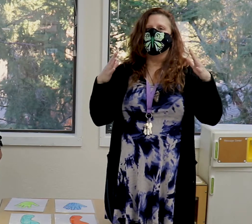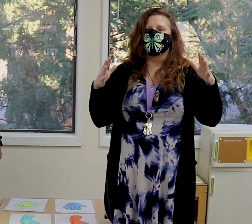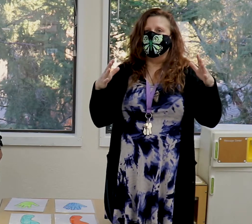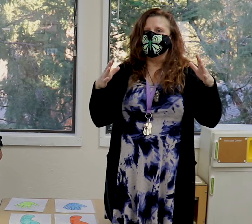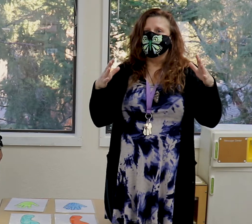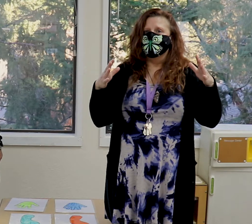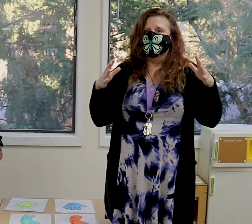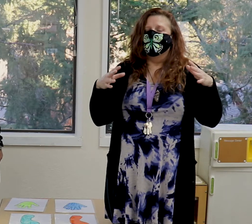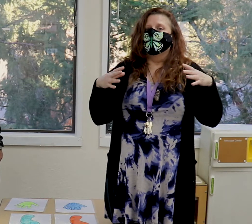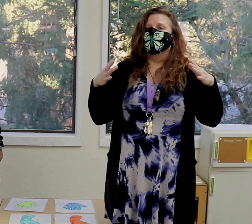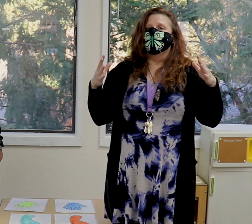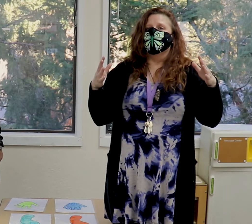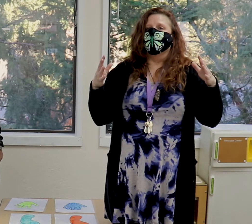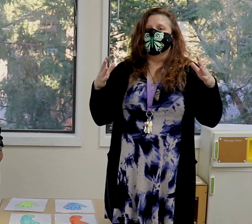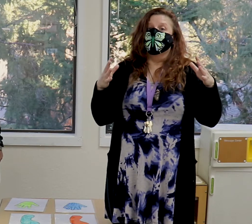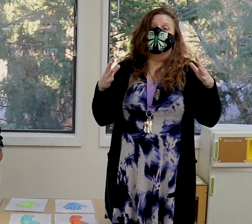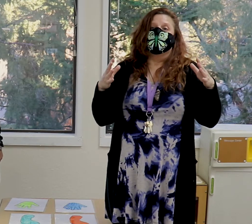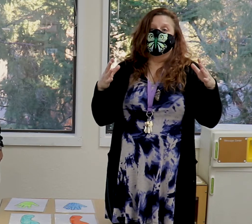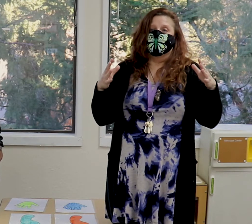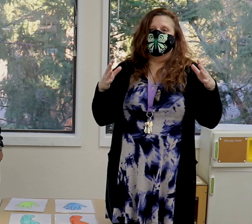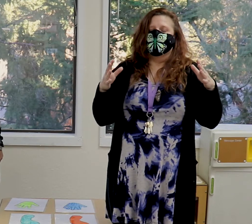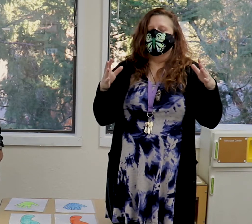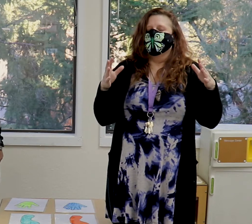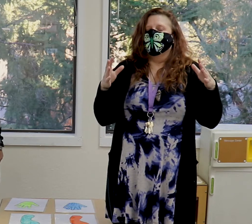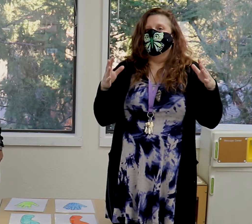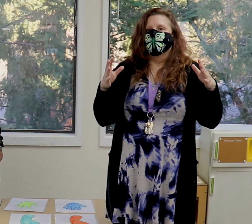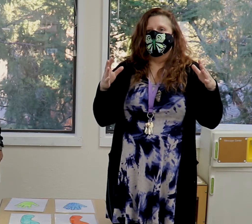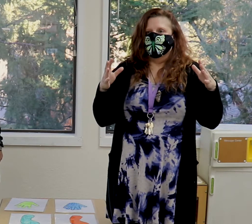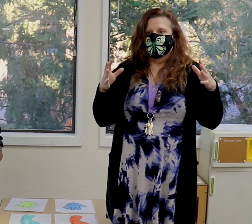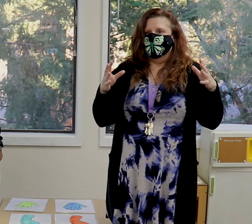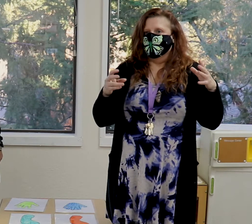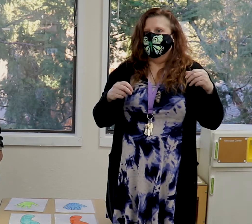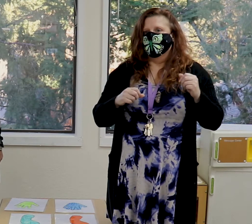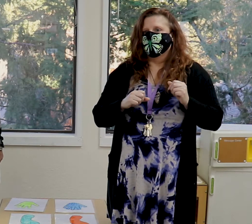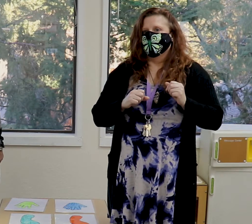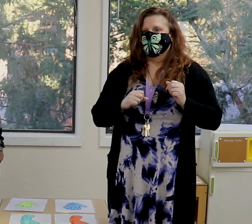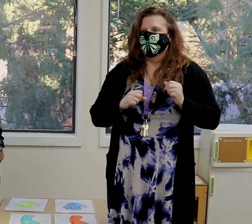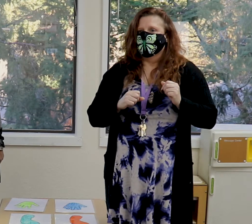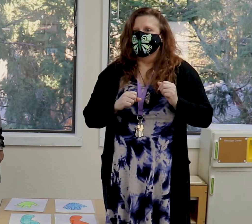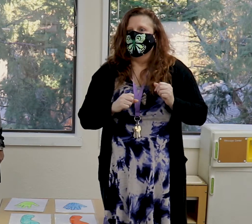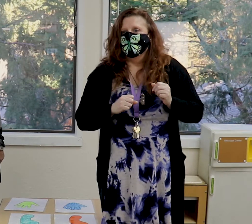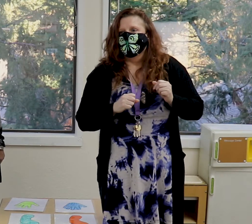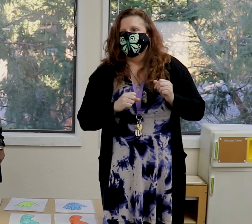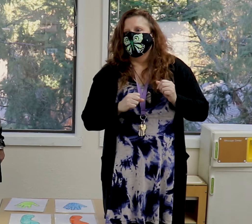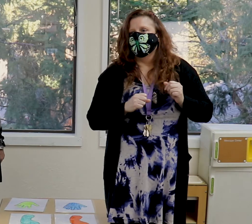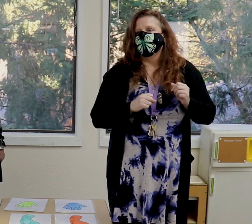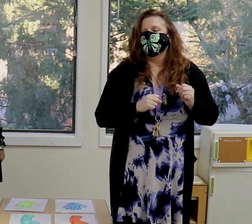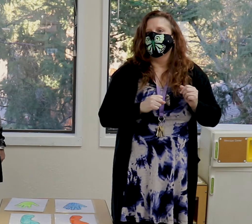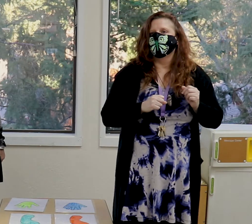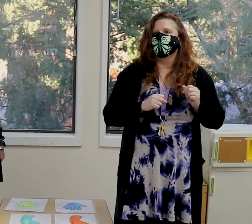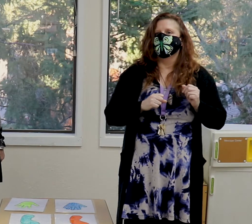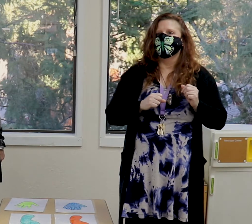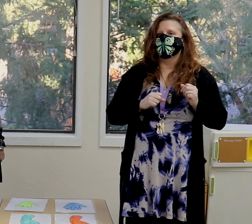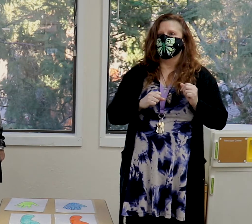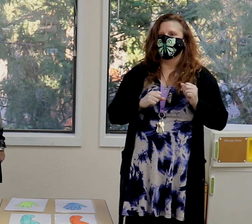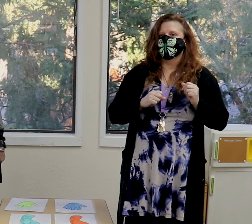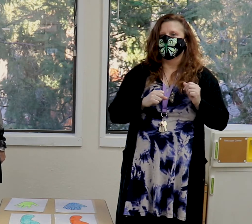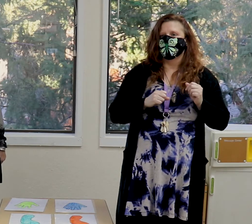you're at into a little movie theater. And they love to do that. They love to do that. You can create your own